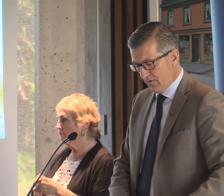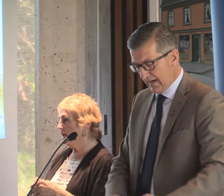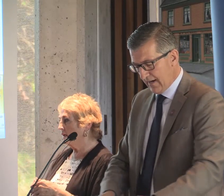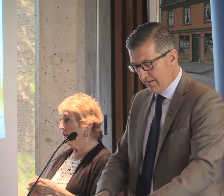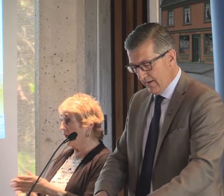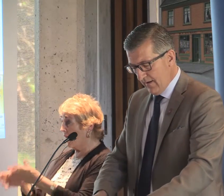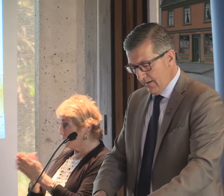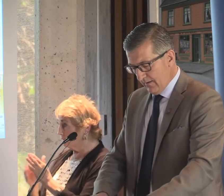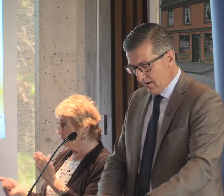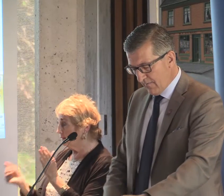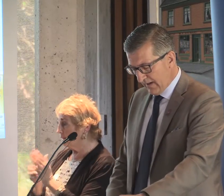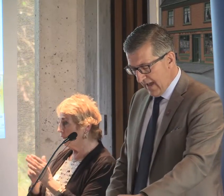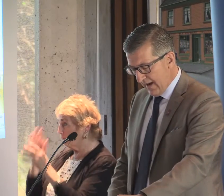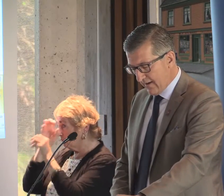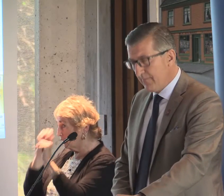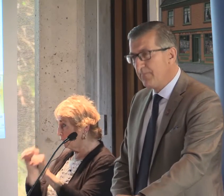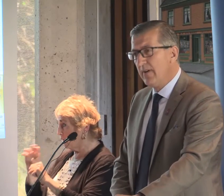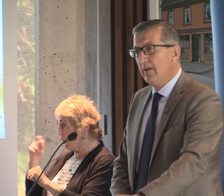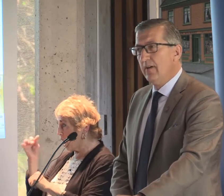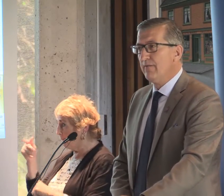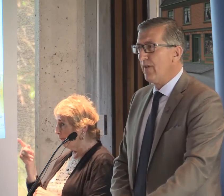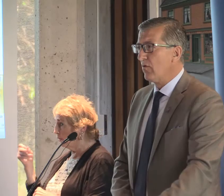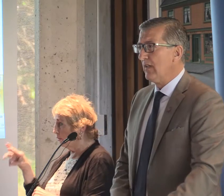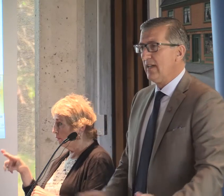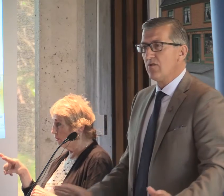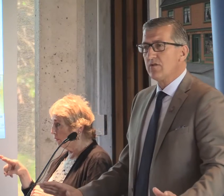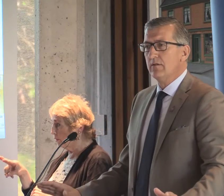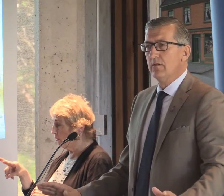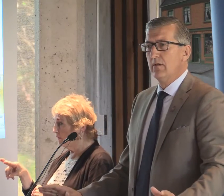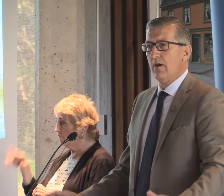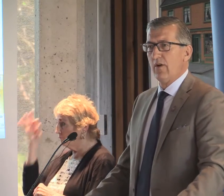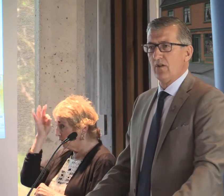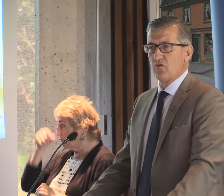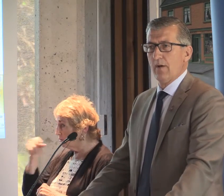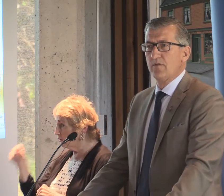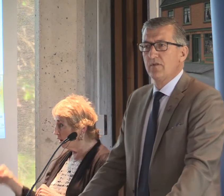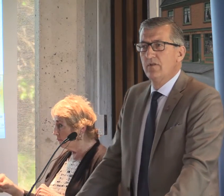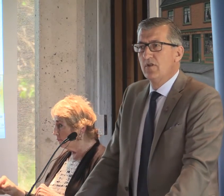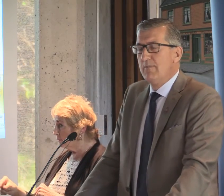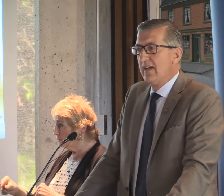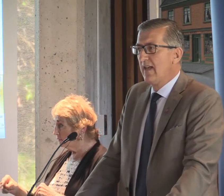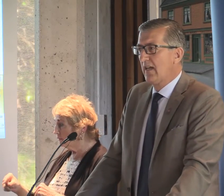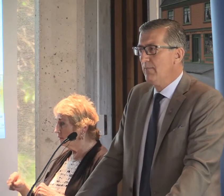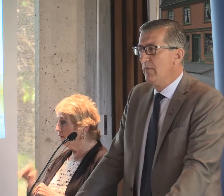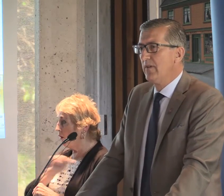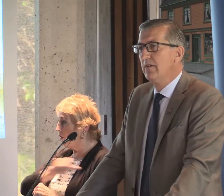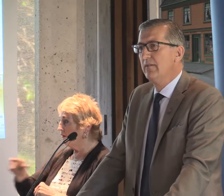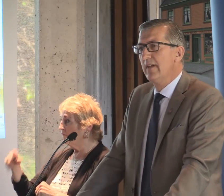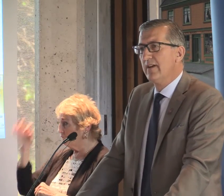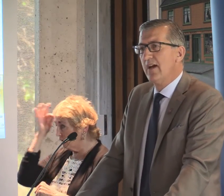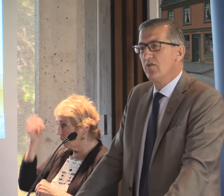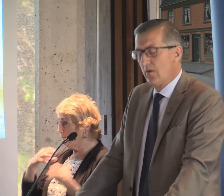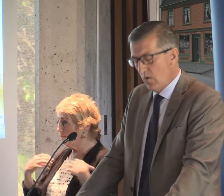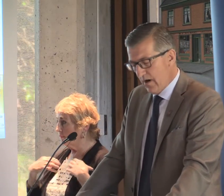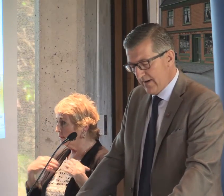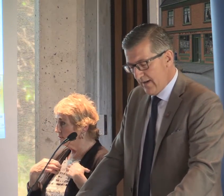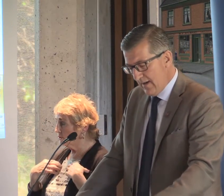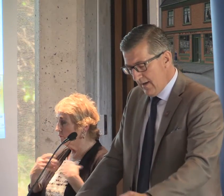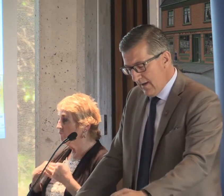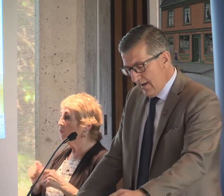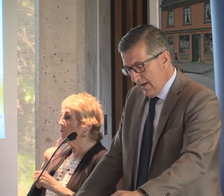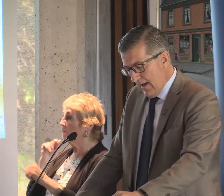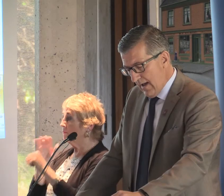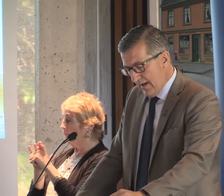Minister Harper again, the Government of Canada, federal leaders of all stripes, to make that commitment that a national